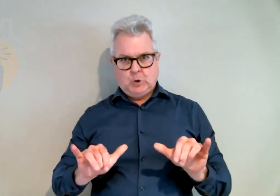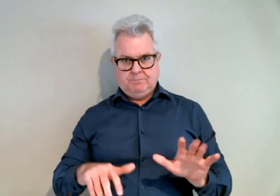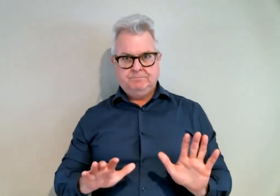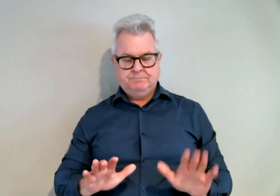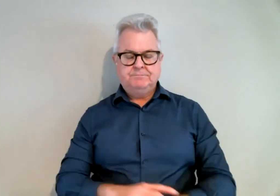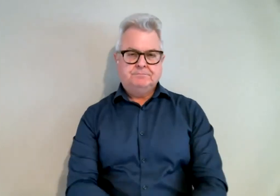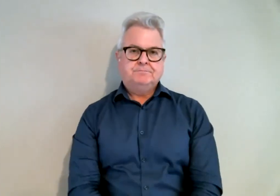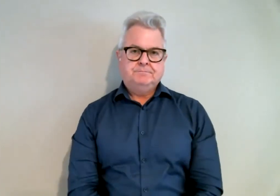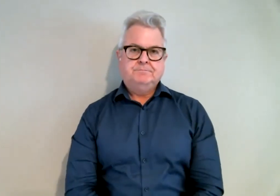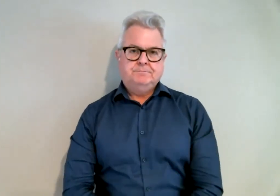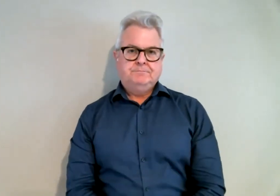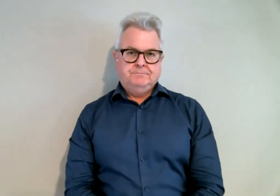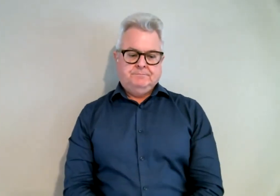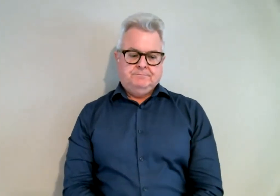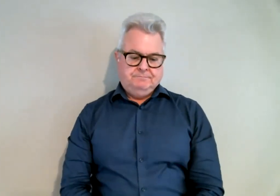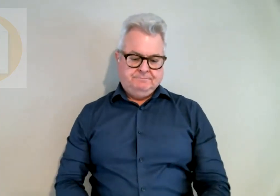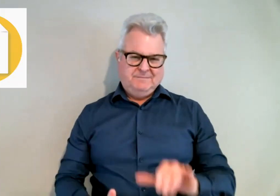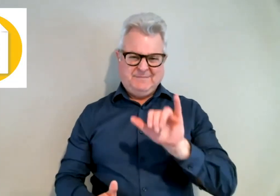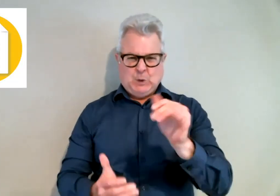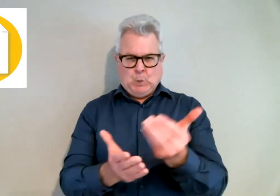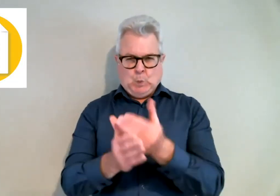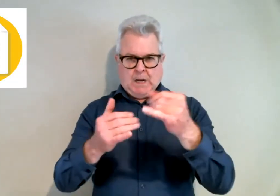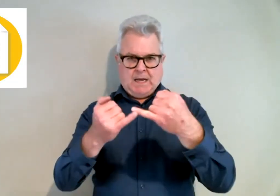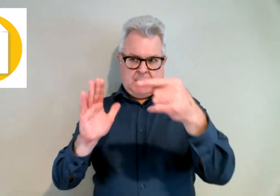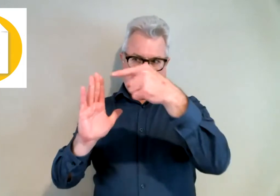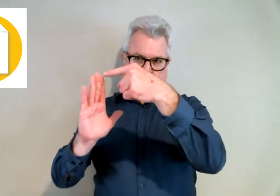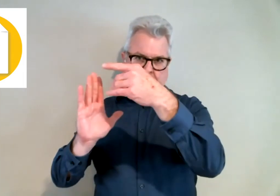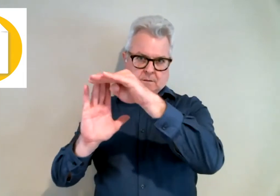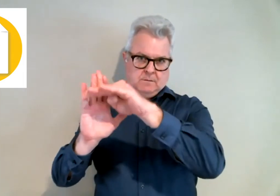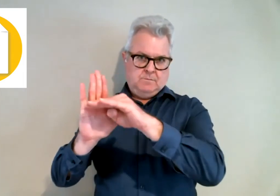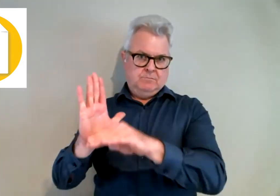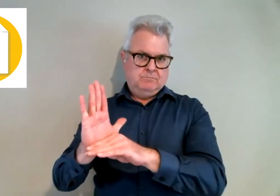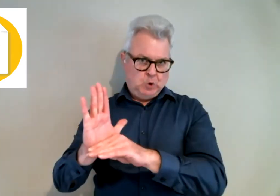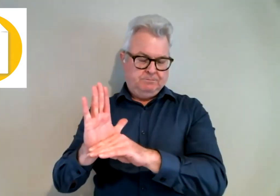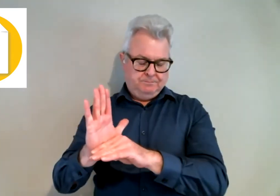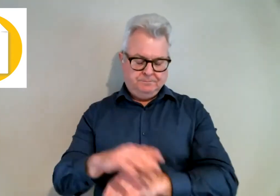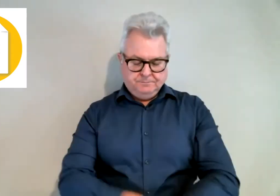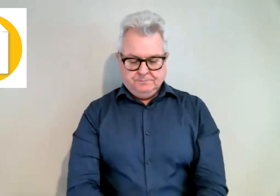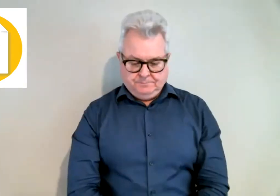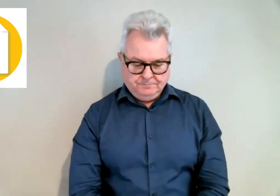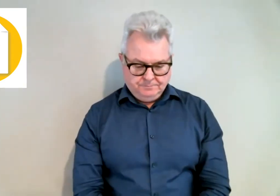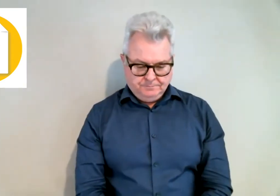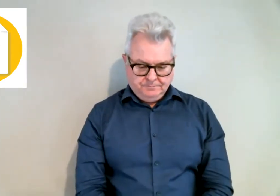test afterwards after you subside from all your symptoms. That is the new guidelines that has been updated by the